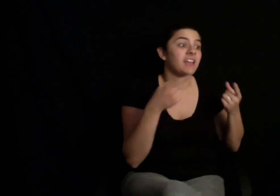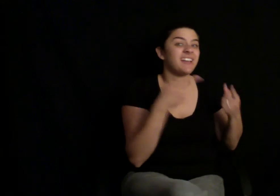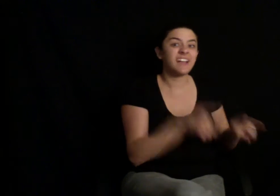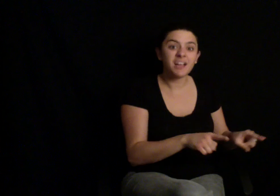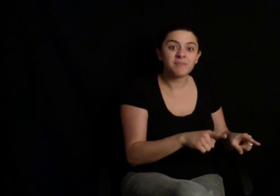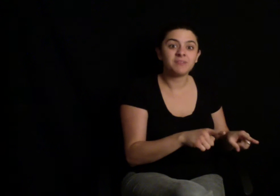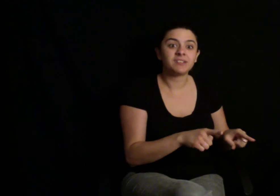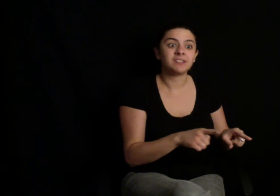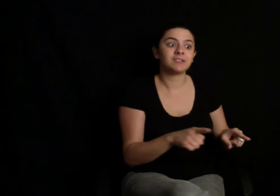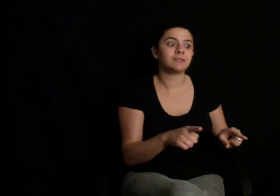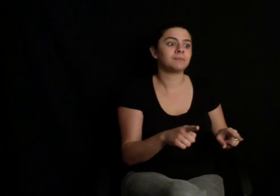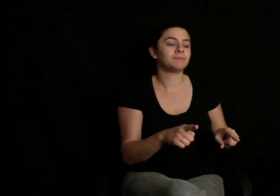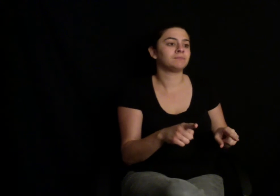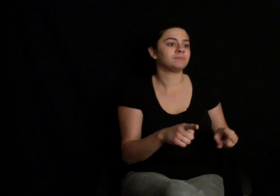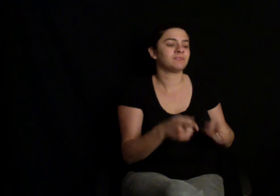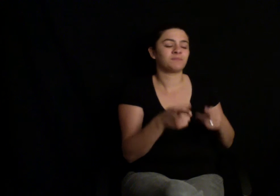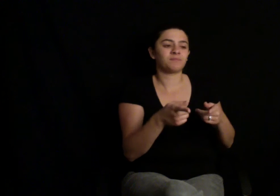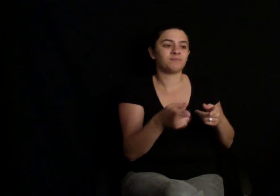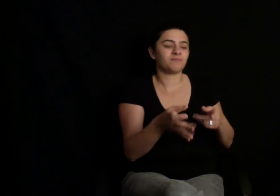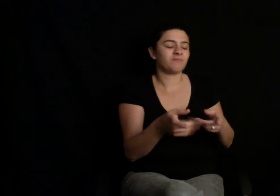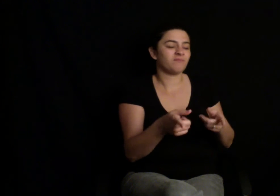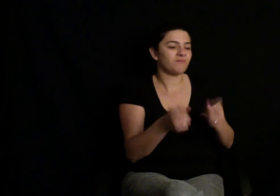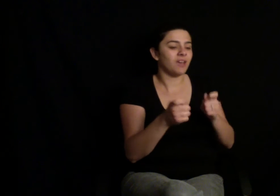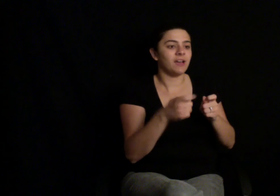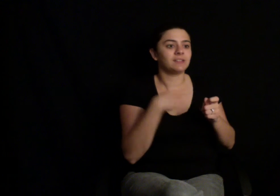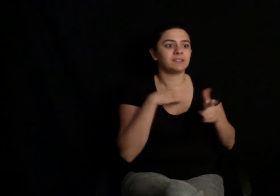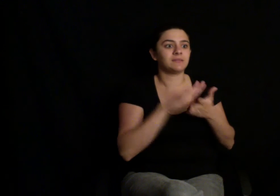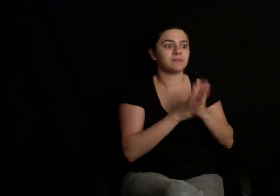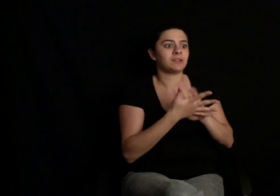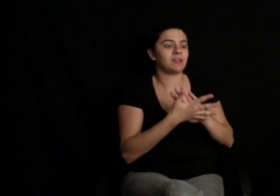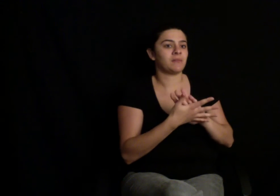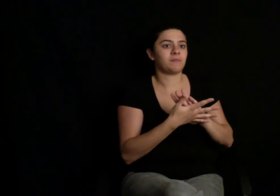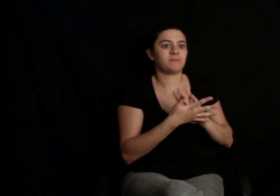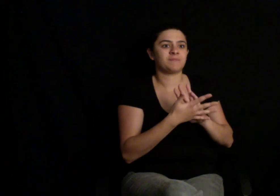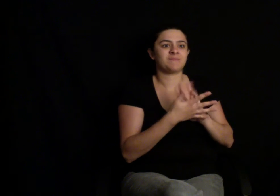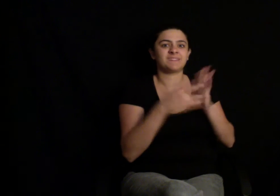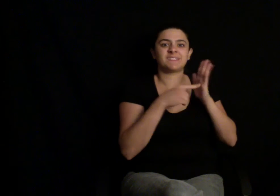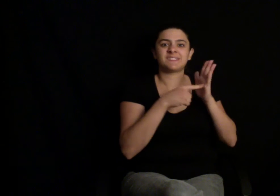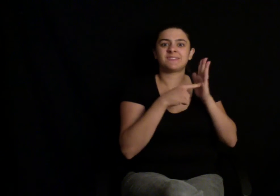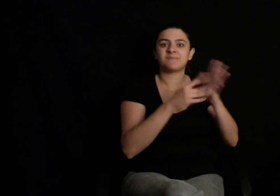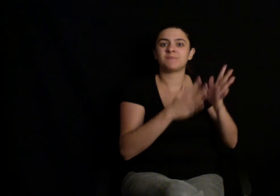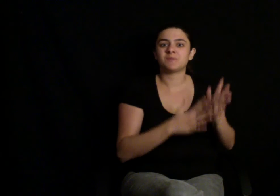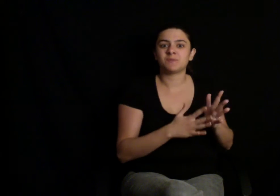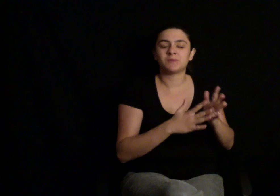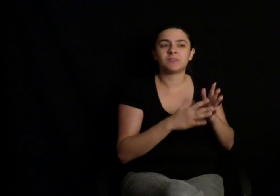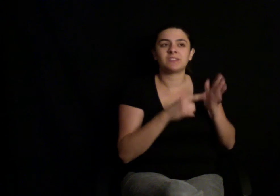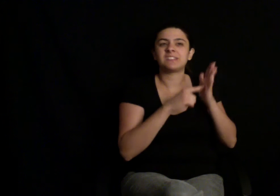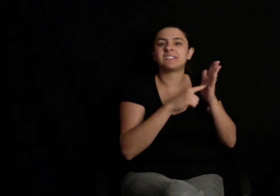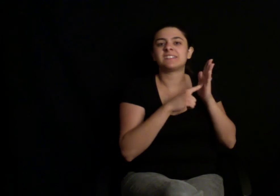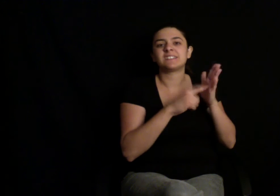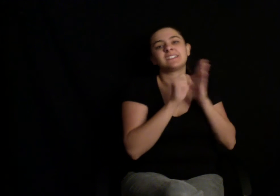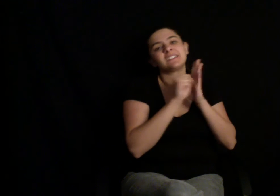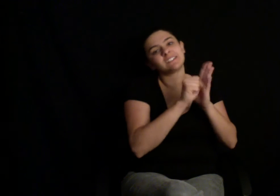sense, it was just a meme. It was an inside joke where I was kind of like the Chuck Norris of actors. Well, I guess Chuck Norris is an actor too,